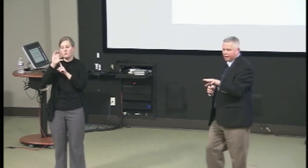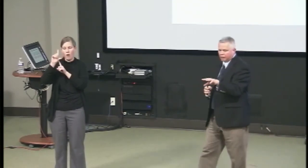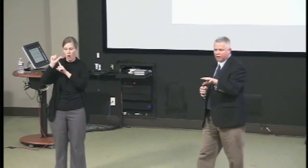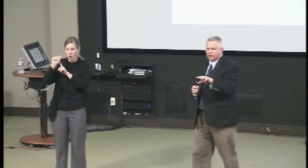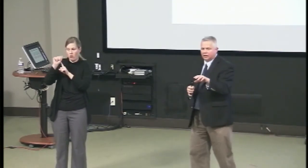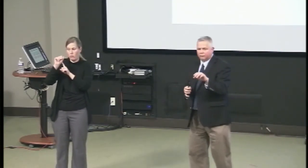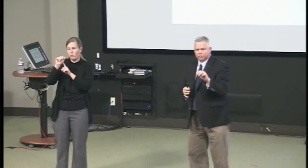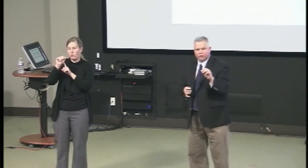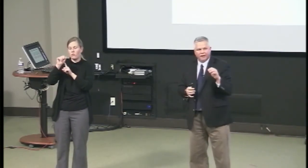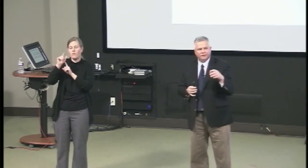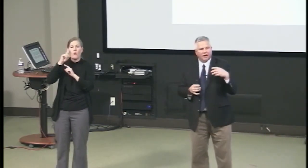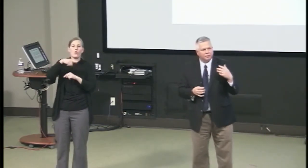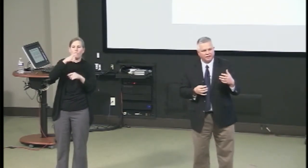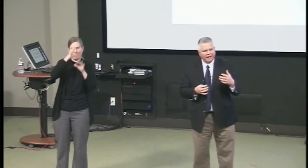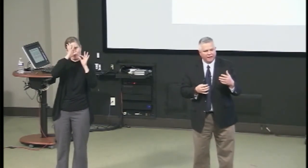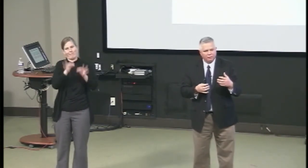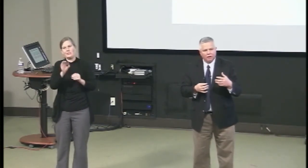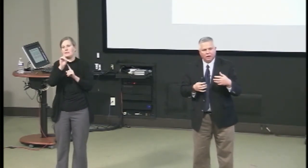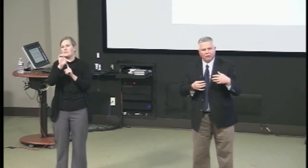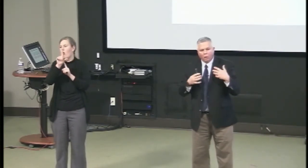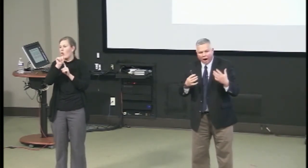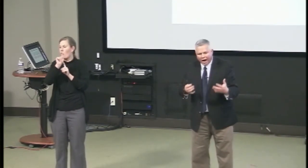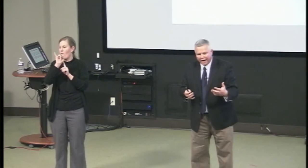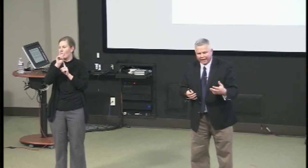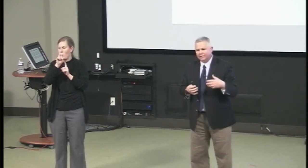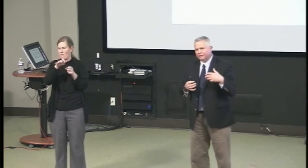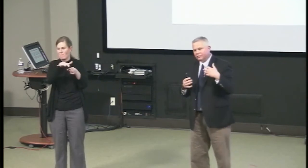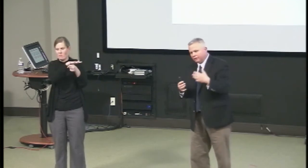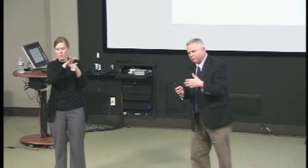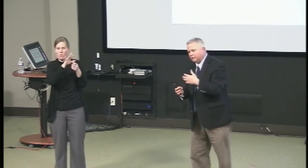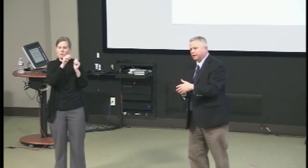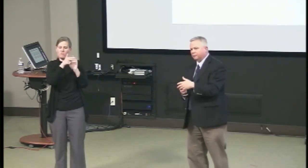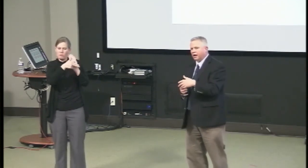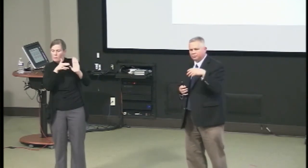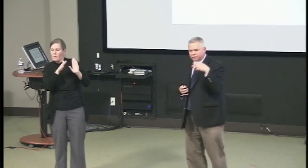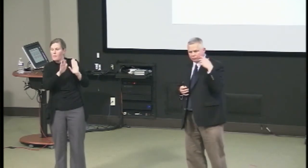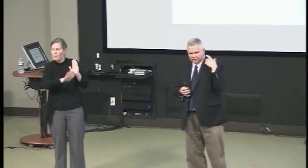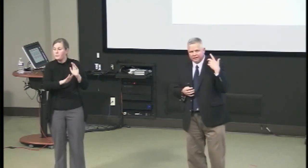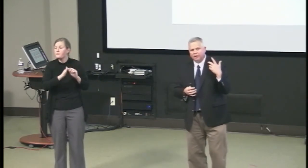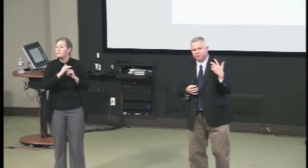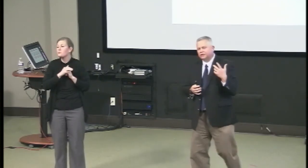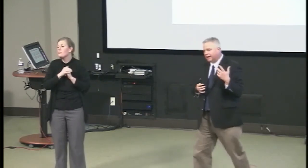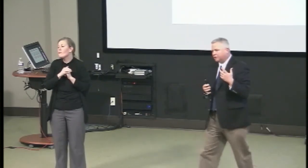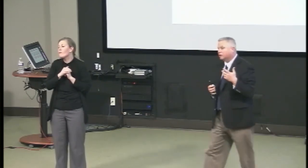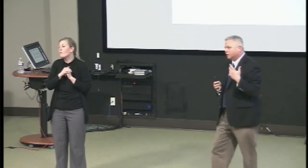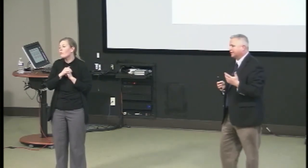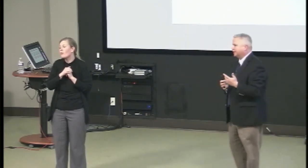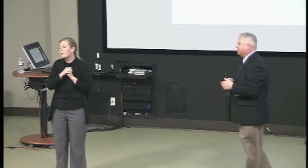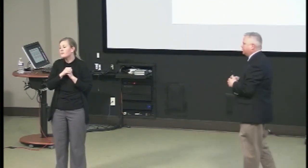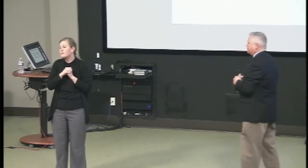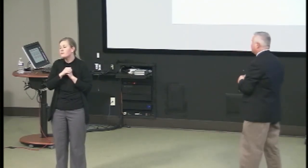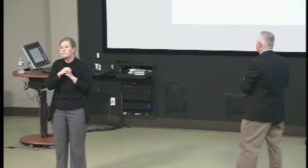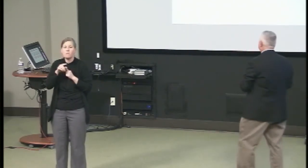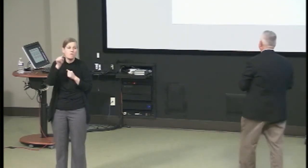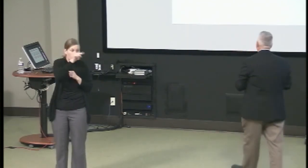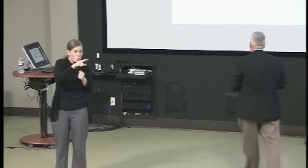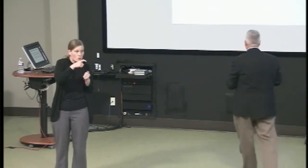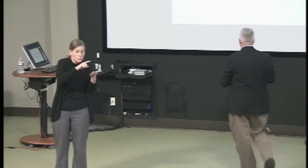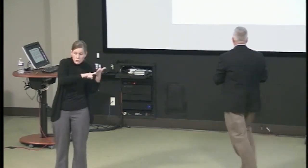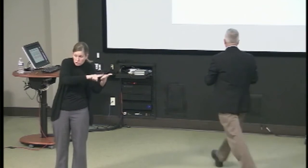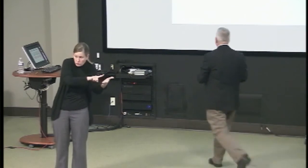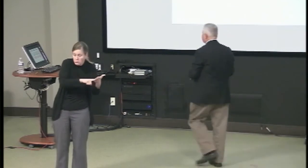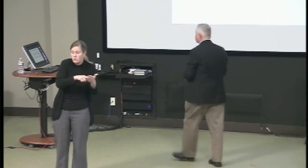area where if we're trying to understand why there are learning problems, we need to understand learning in a